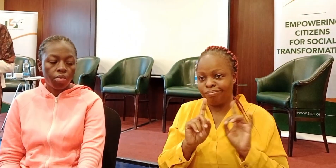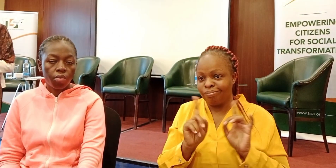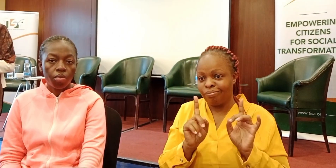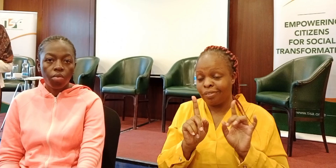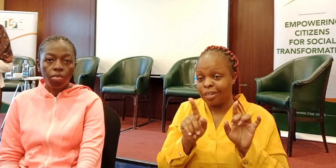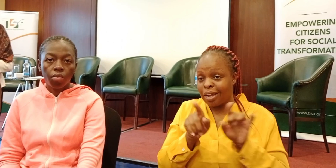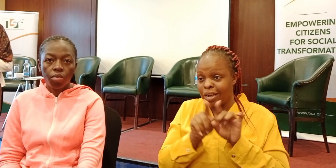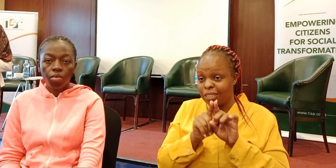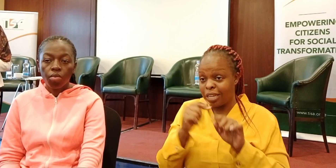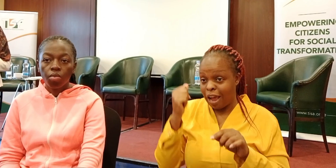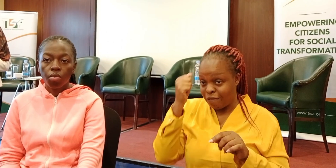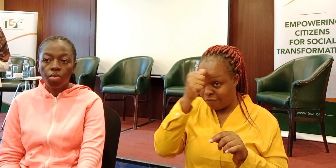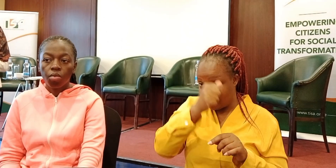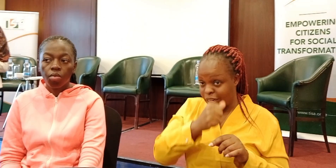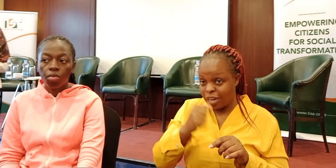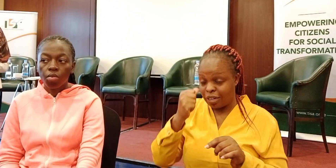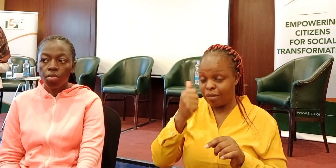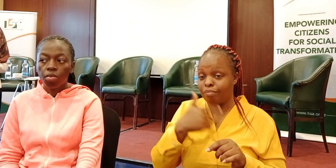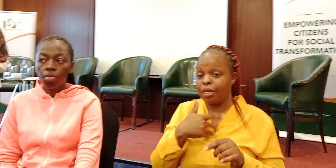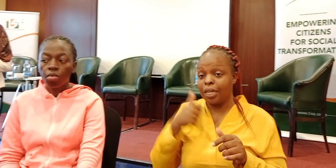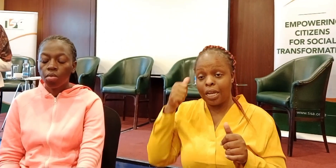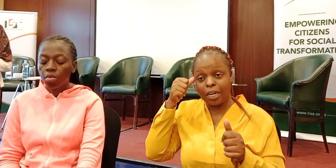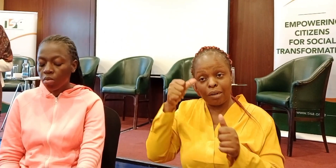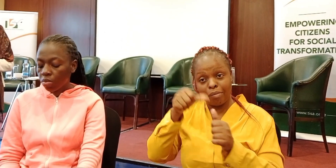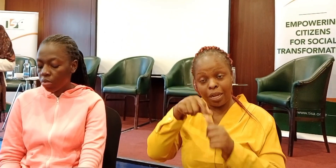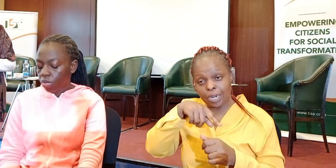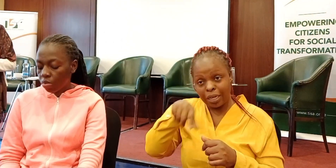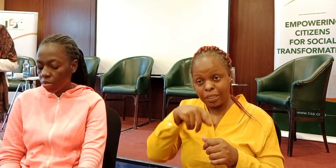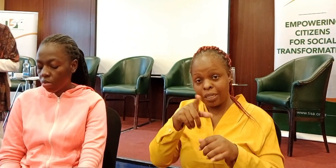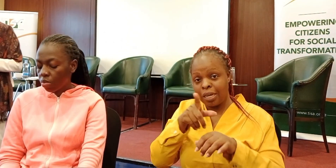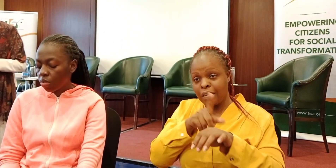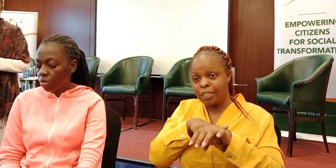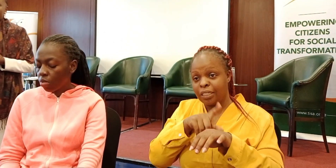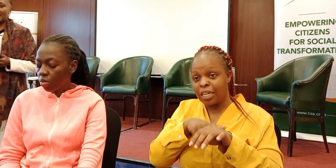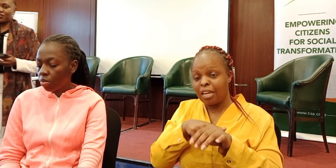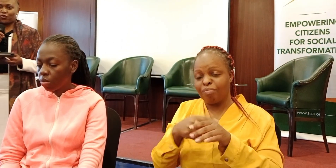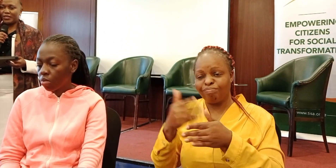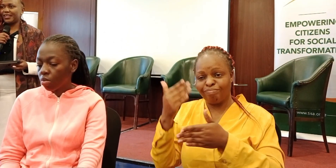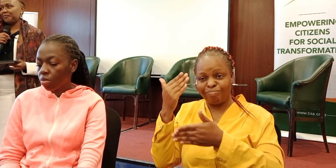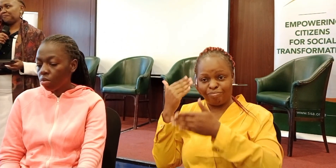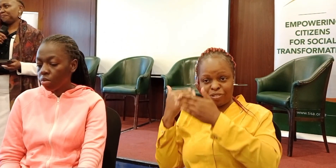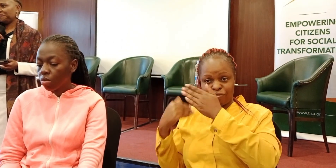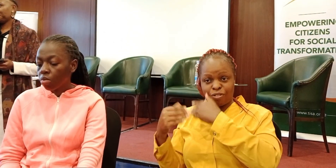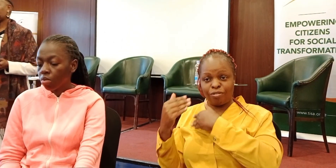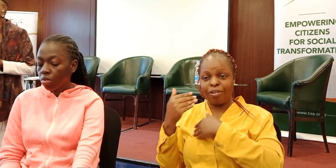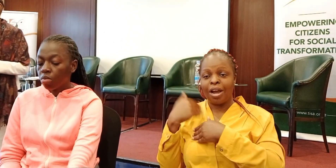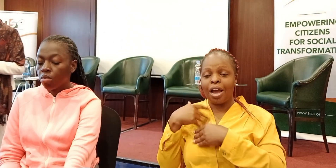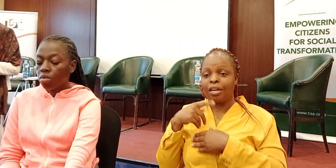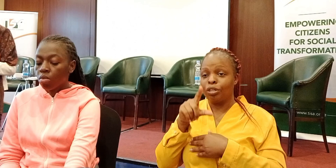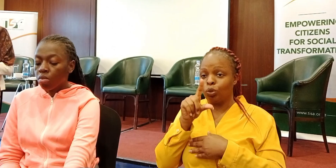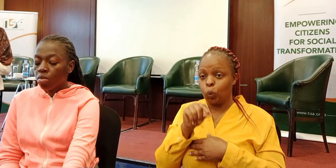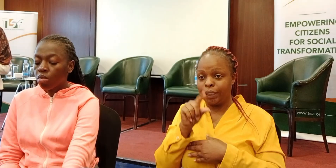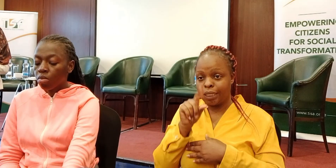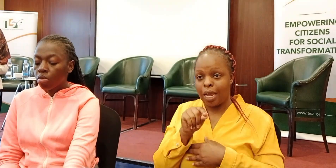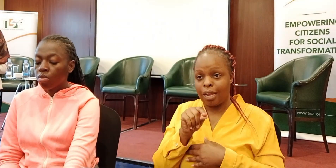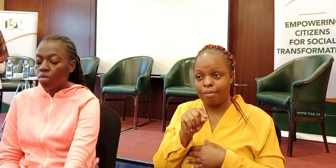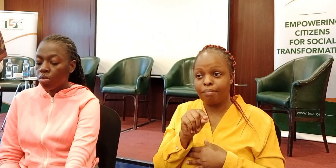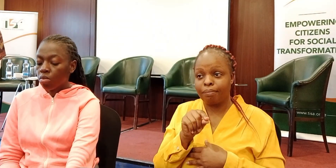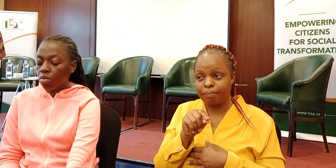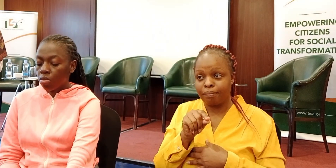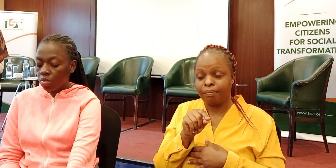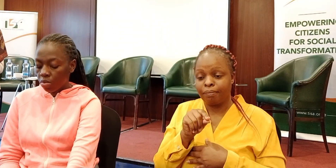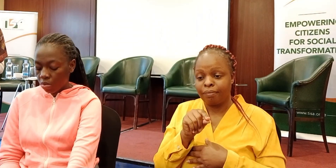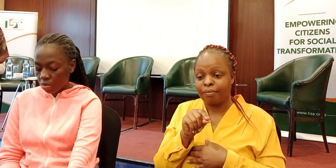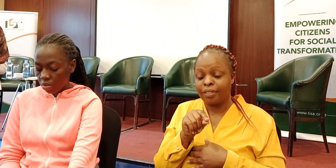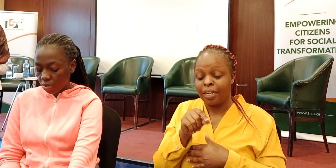As an African people, I want to remind us, during the pre-colonial era, we had Twitter. Okay?